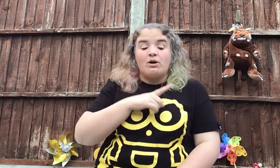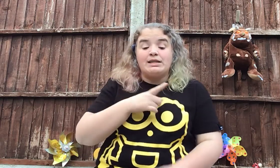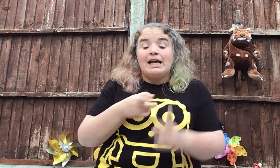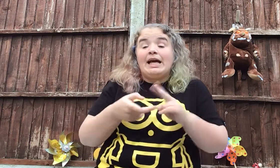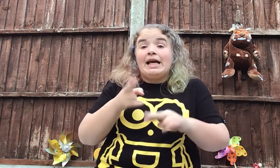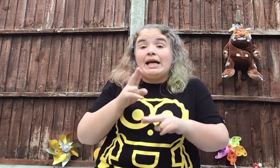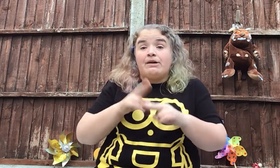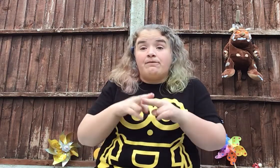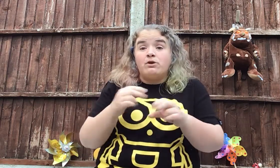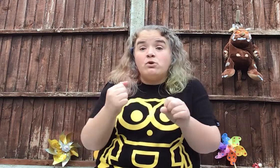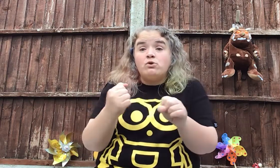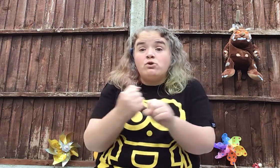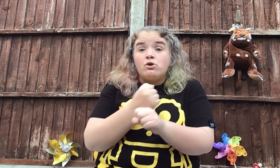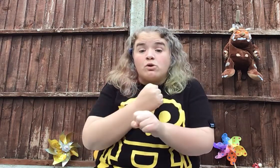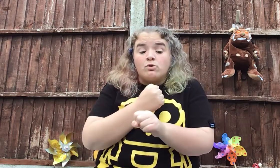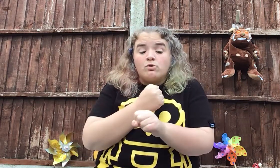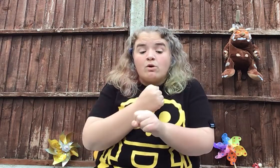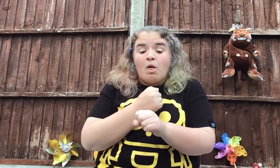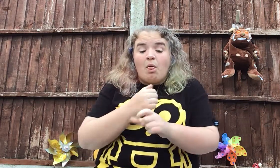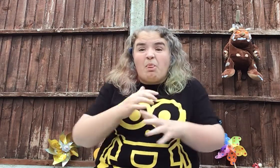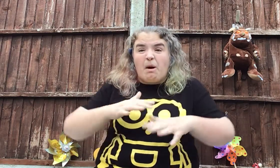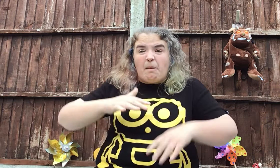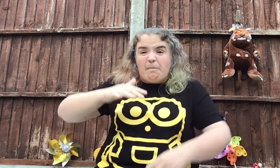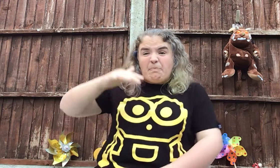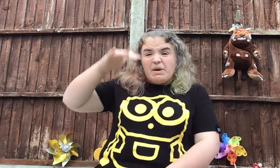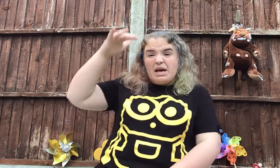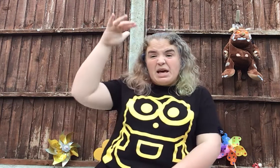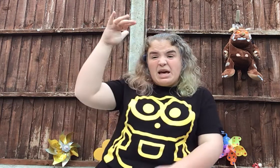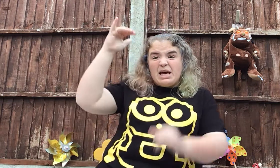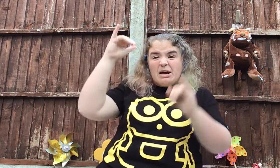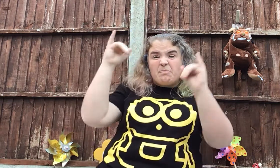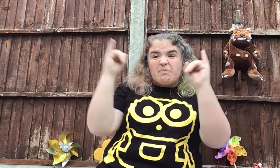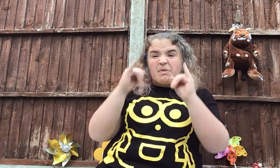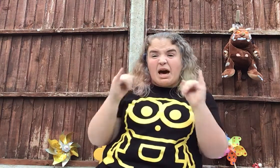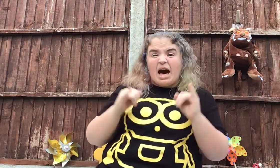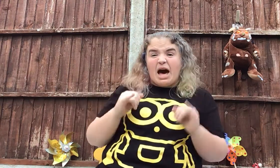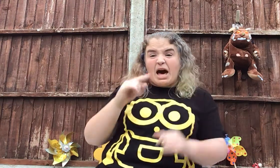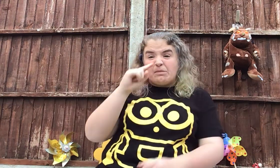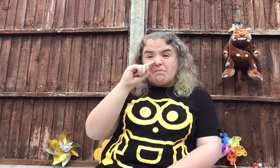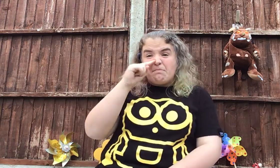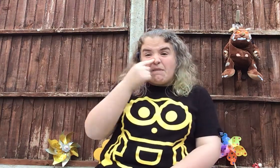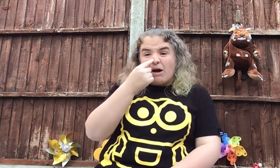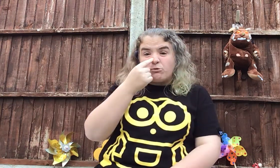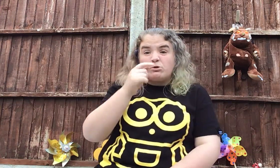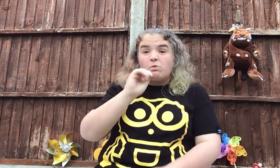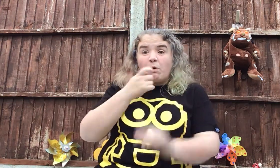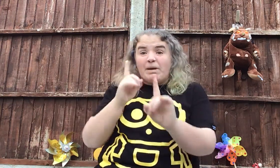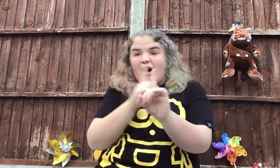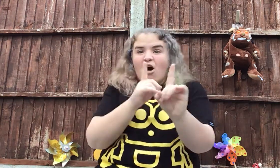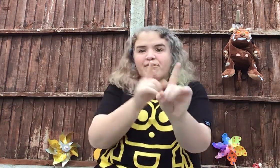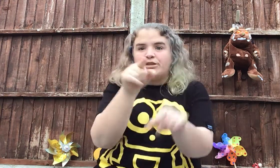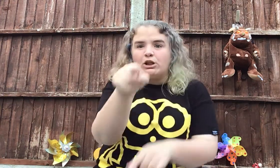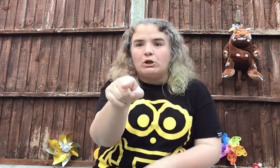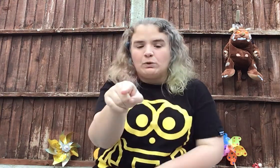Because if you do, the big bad mouse will be after you.